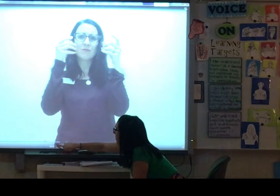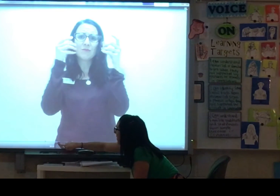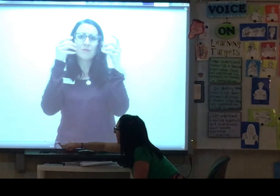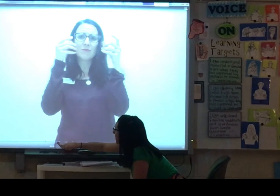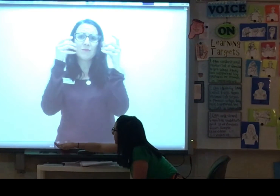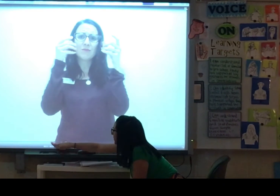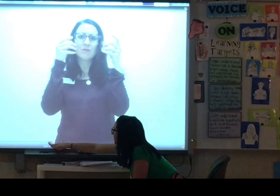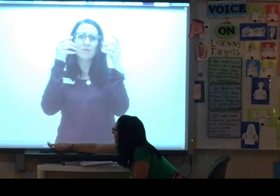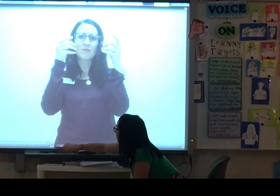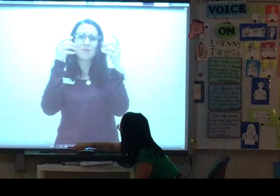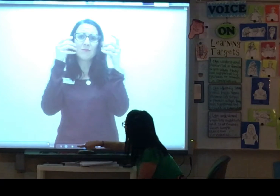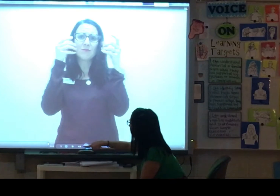Wait, that's a lot.